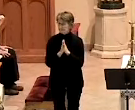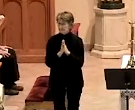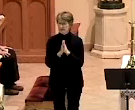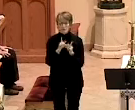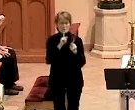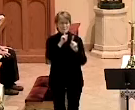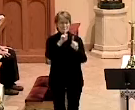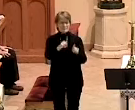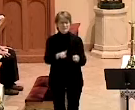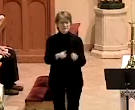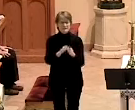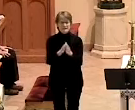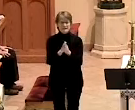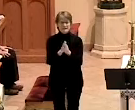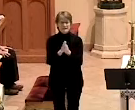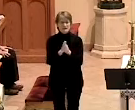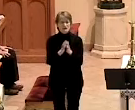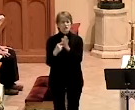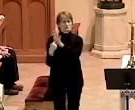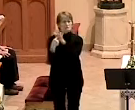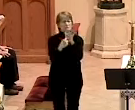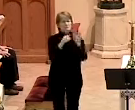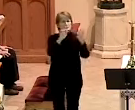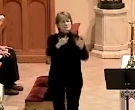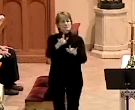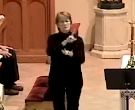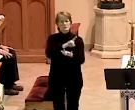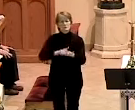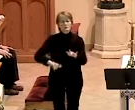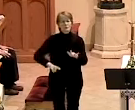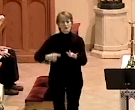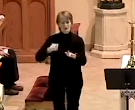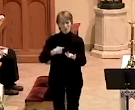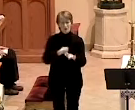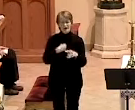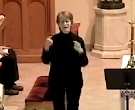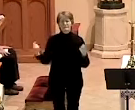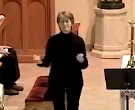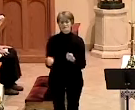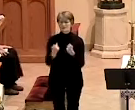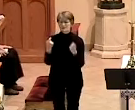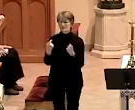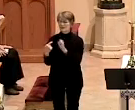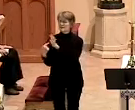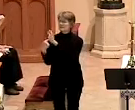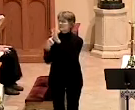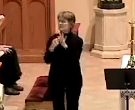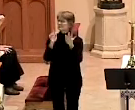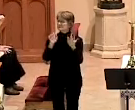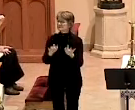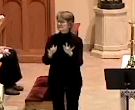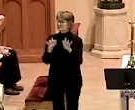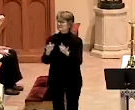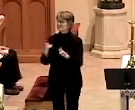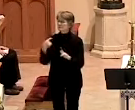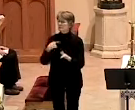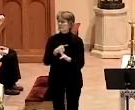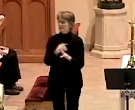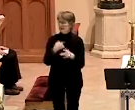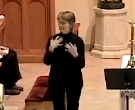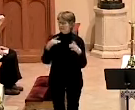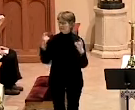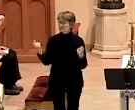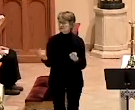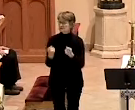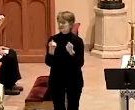The response, be merciful, O Lord, for we have sinned. Be merciful, O Lord, for we have